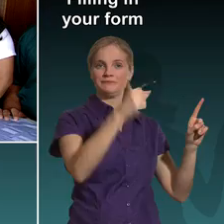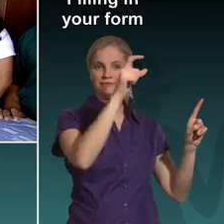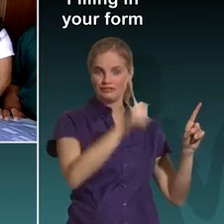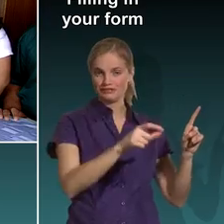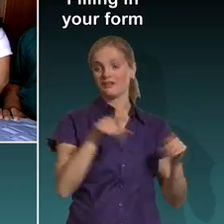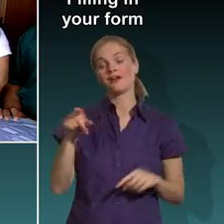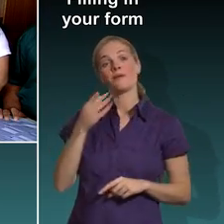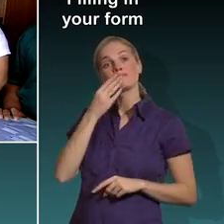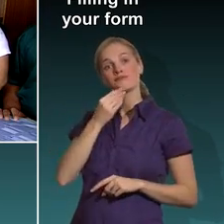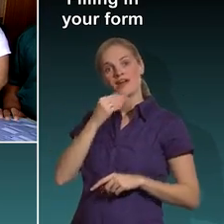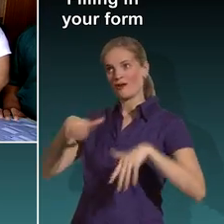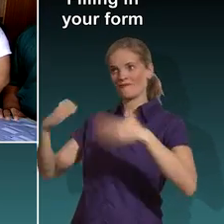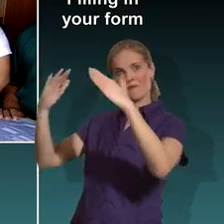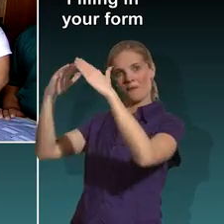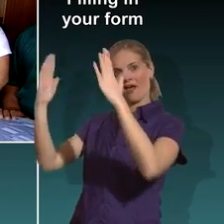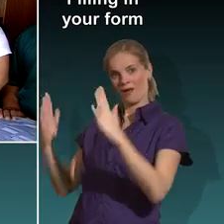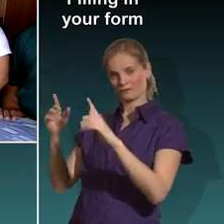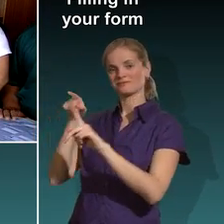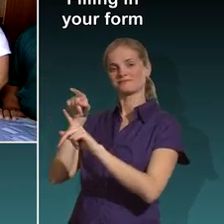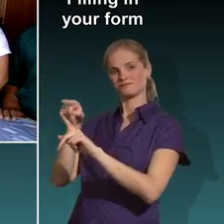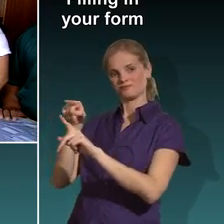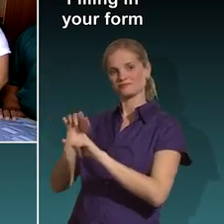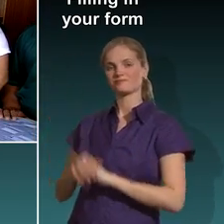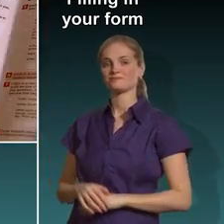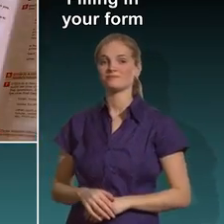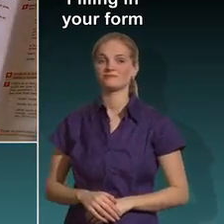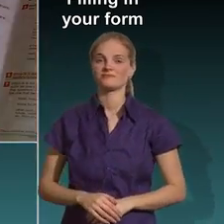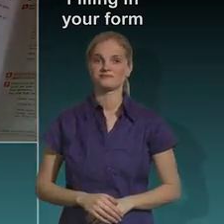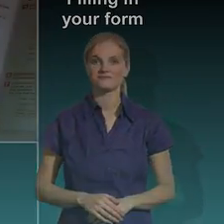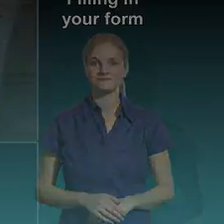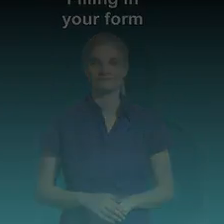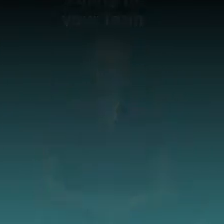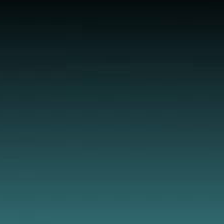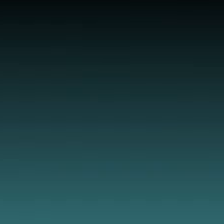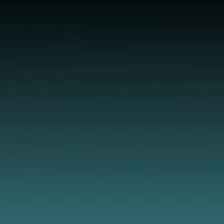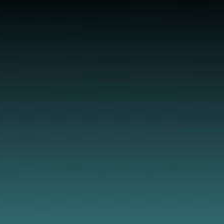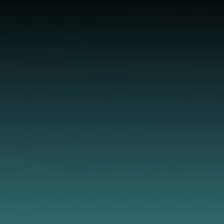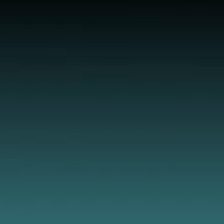The blue for the individuals to complete, and the brown for the household.